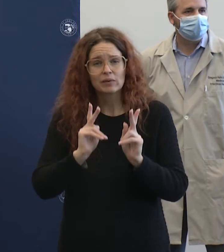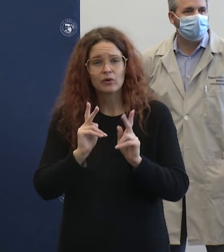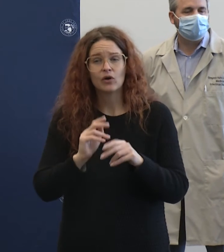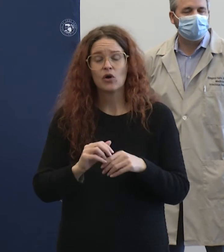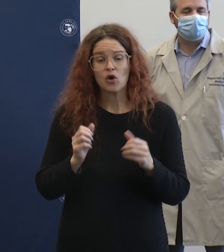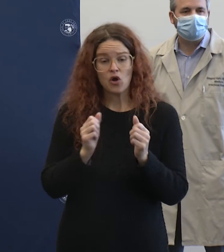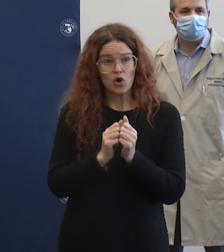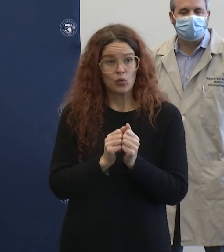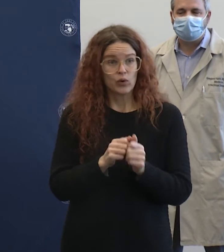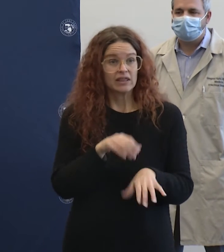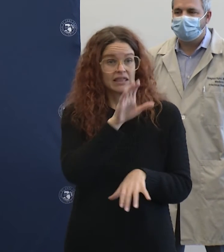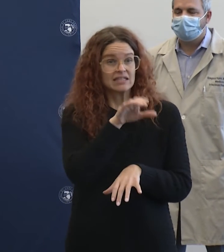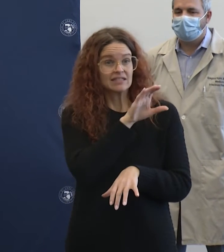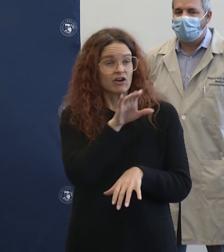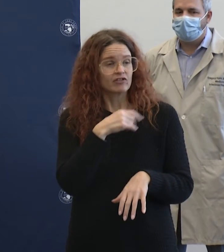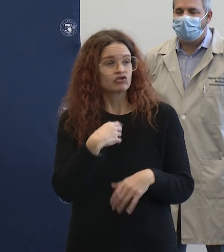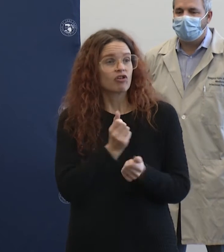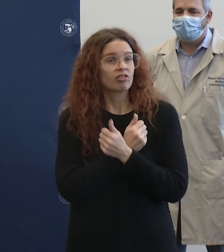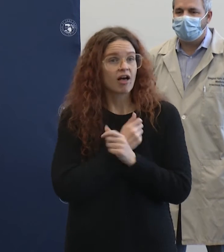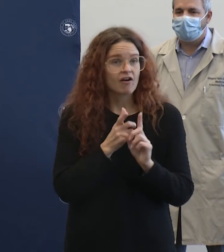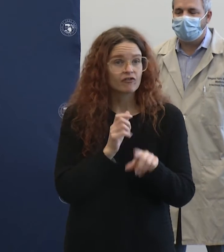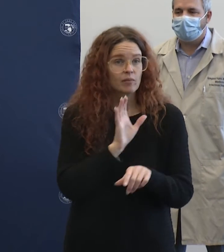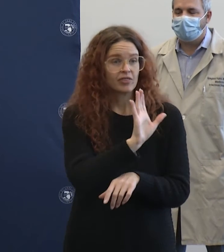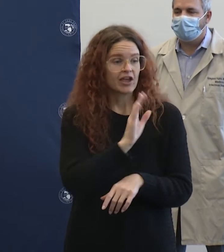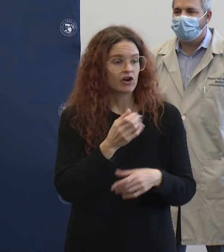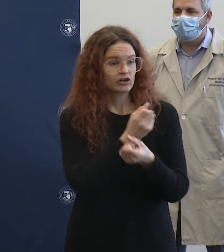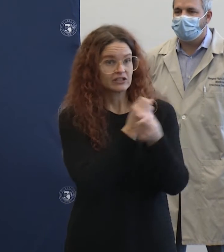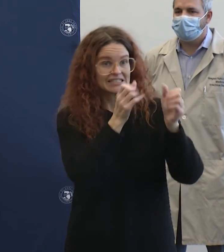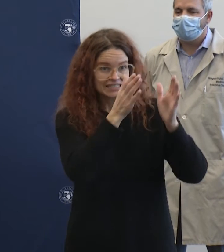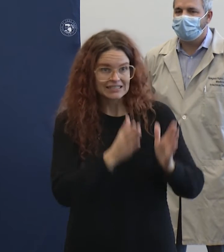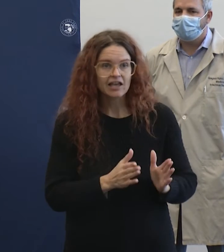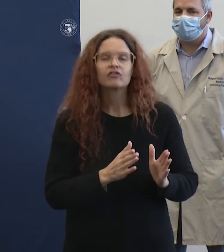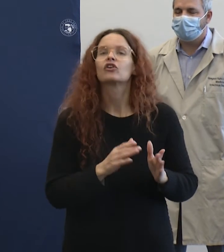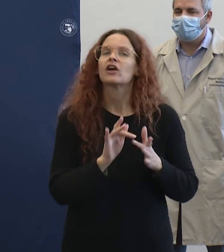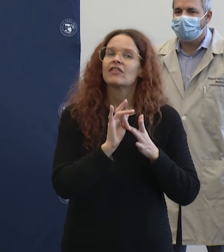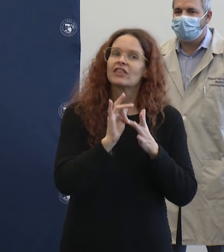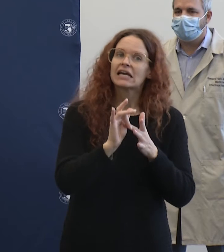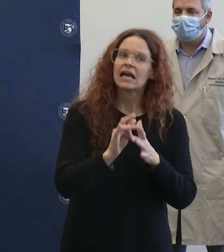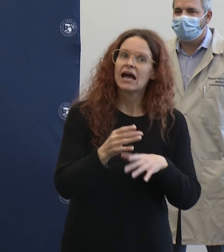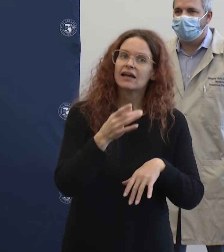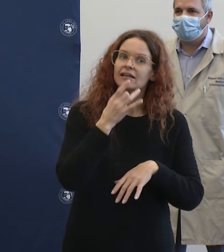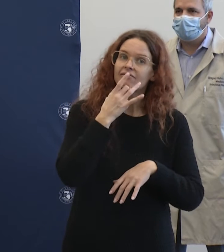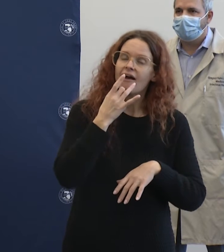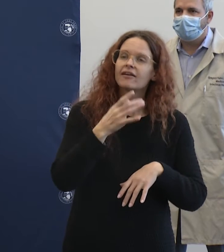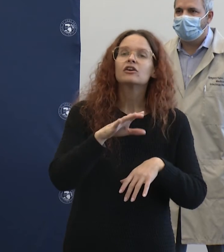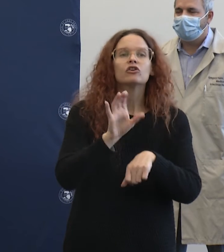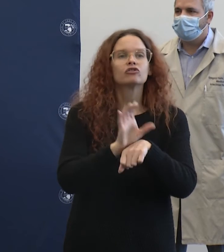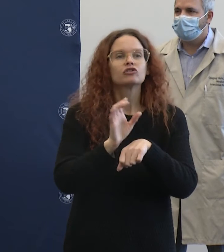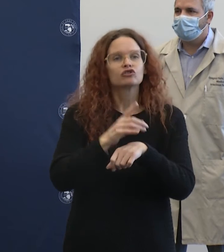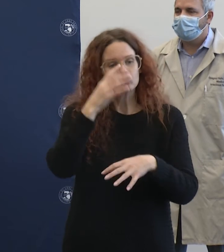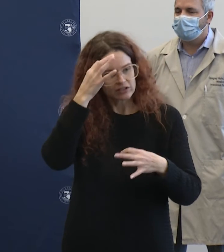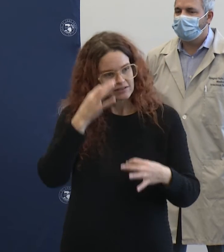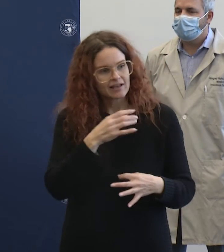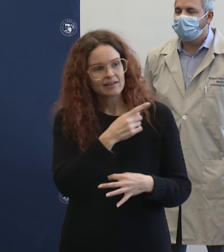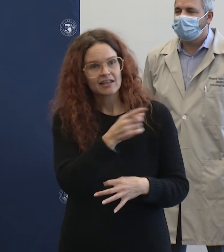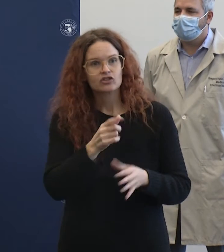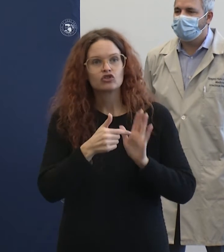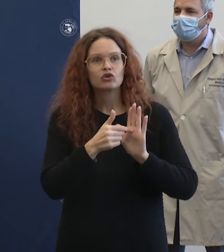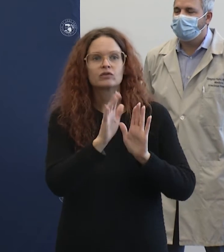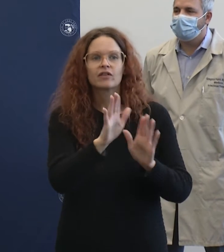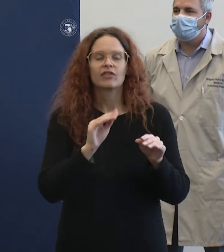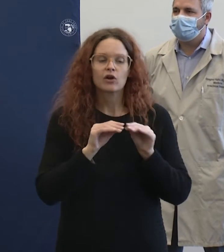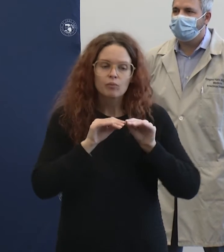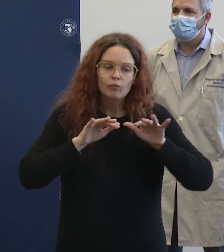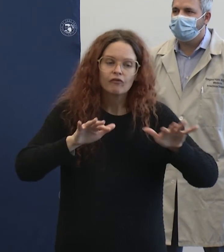sacrificial love of the crucified Savior of their guiding light. The Church has viewed their talents as an outpouring of God's love, to